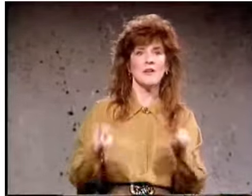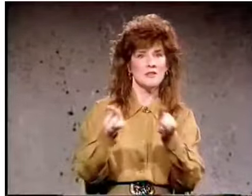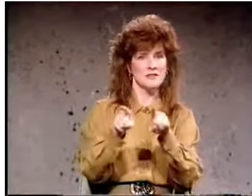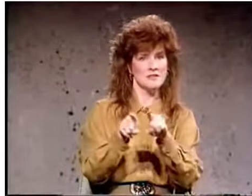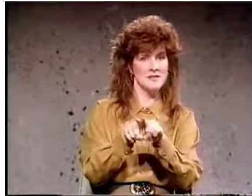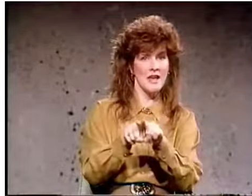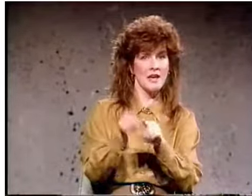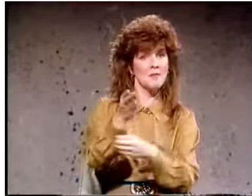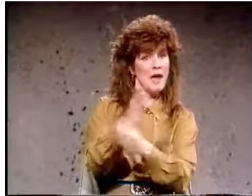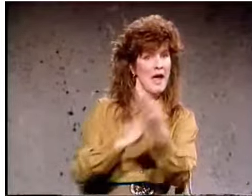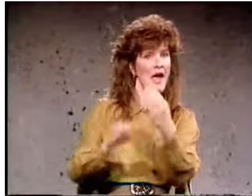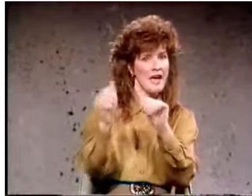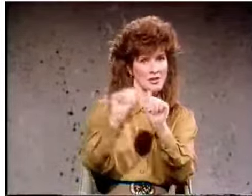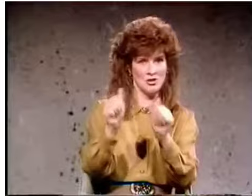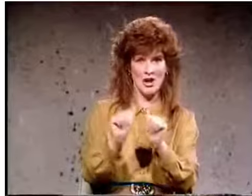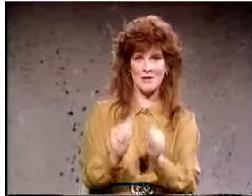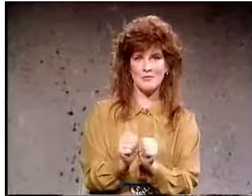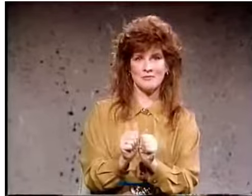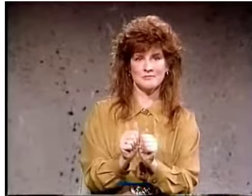have the same hand shape.